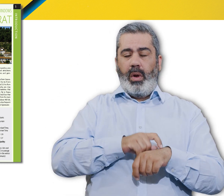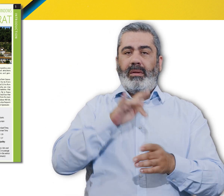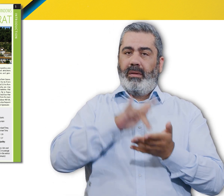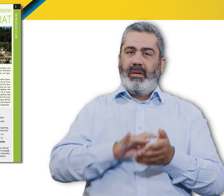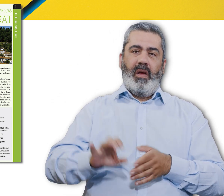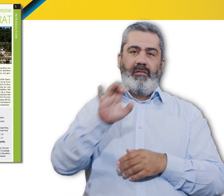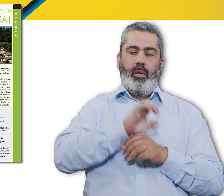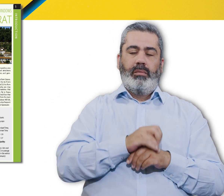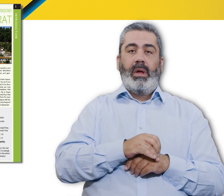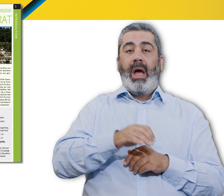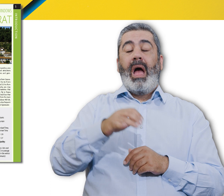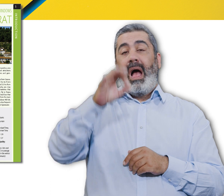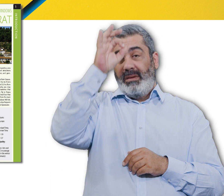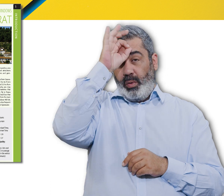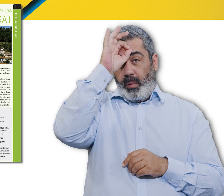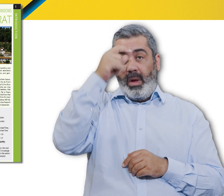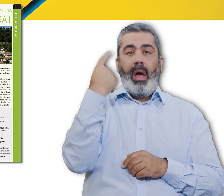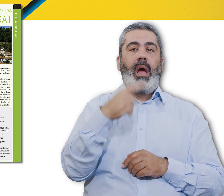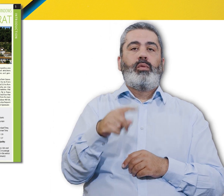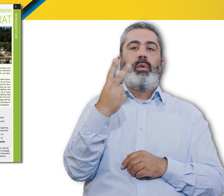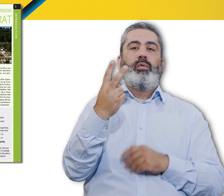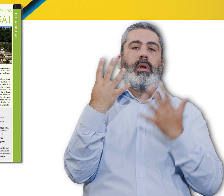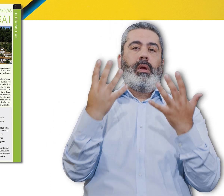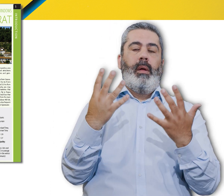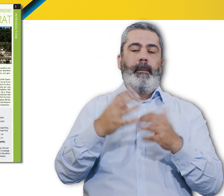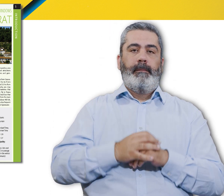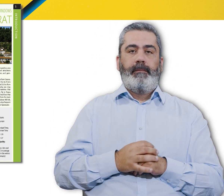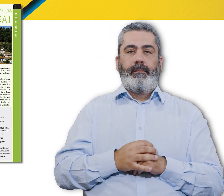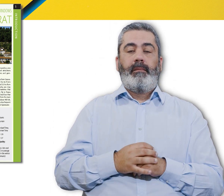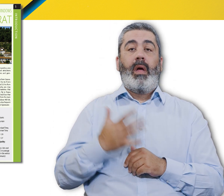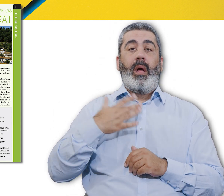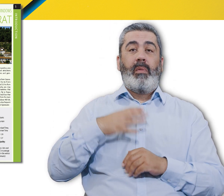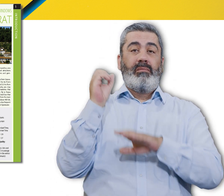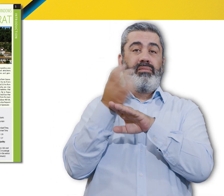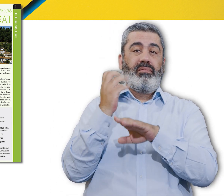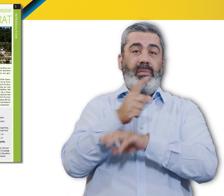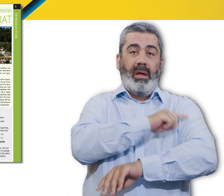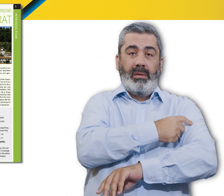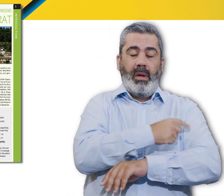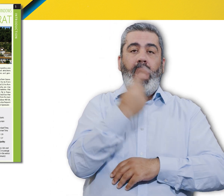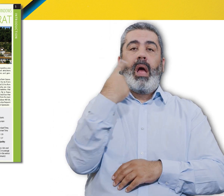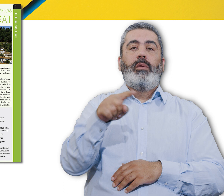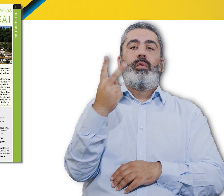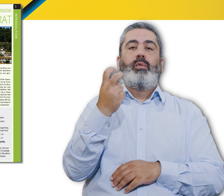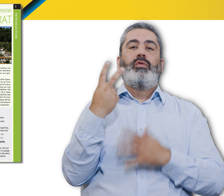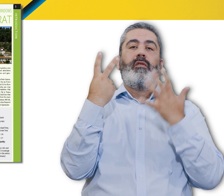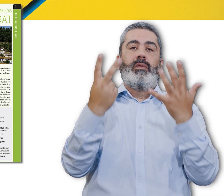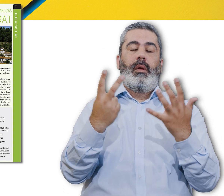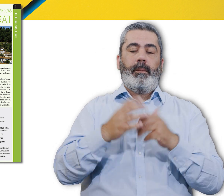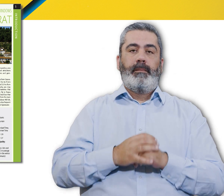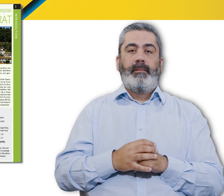European Summer Time. Emergency no. Police, 129. Ambulance service